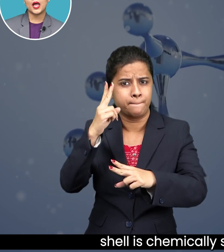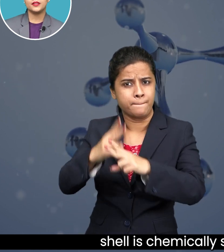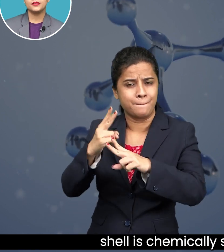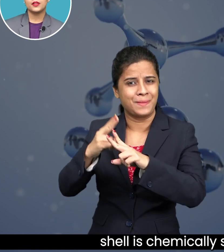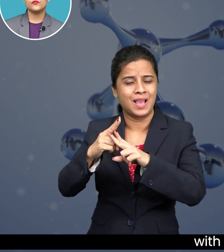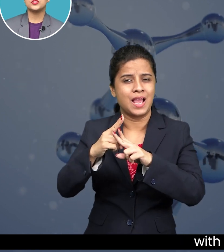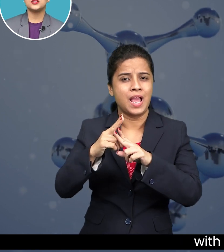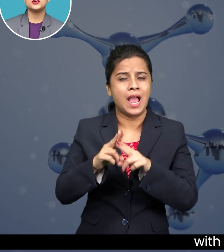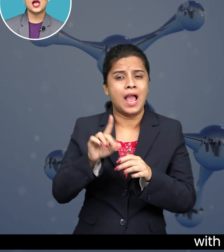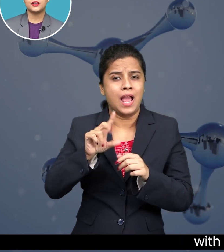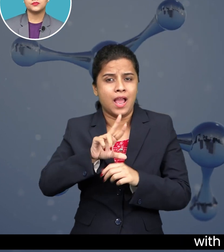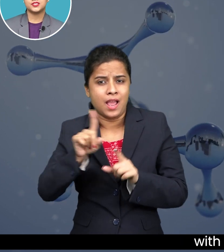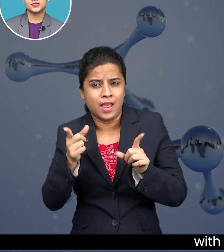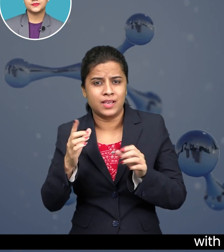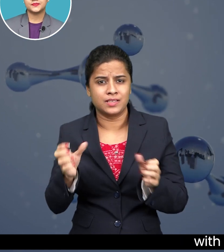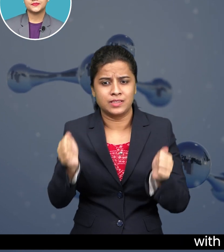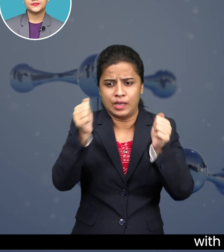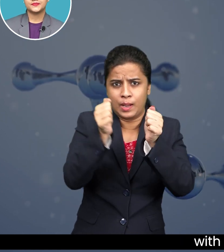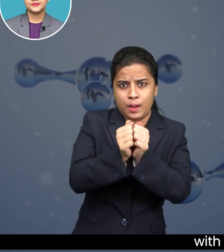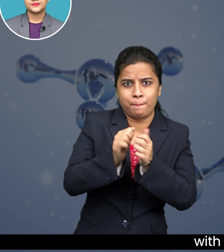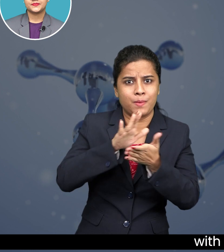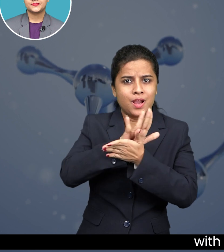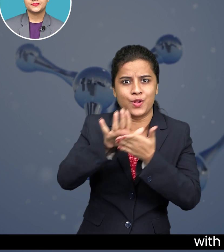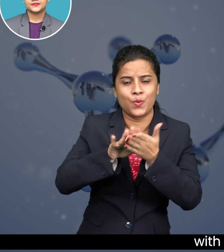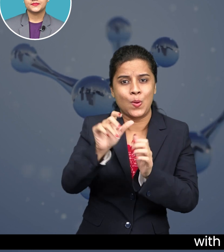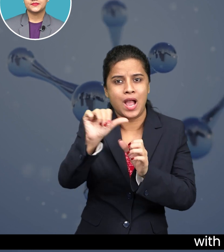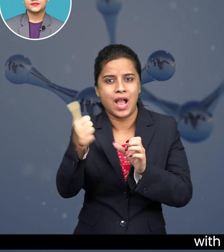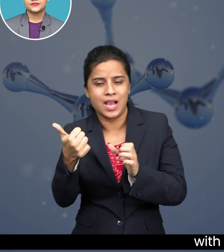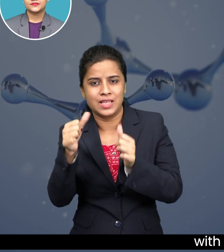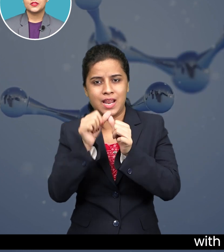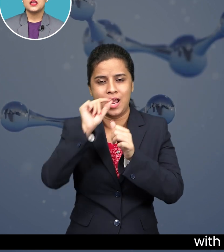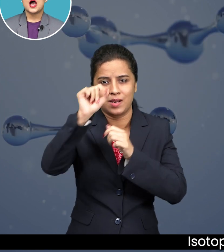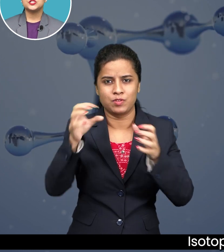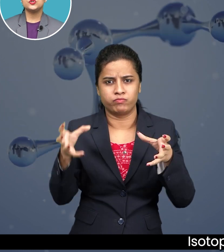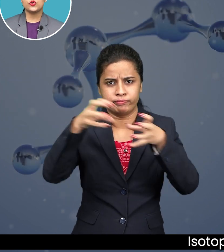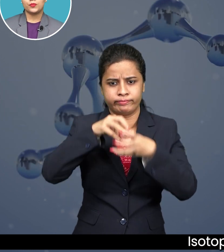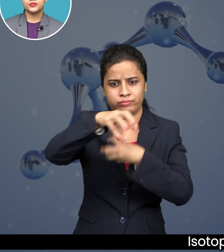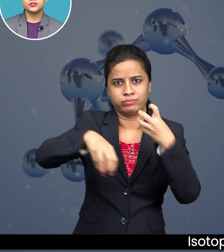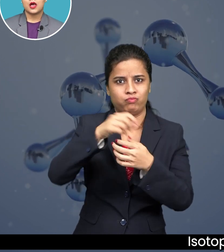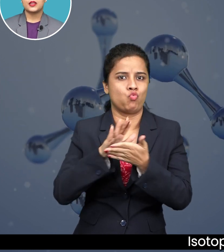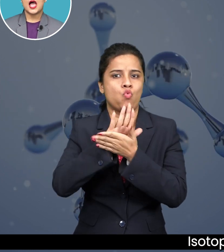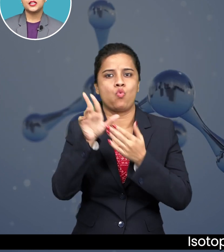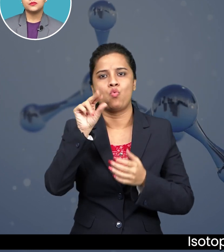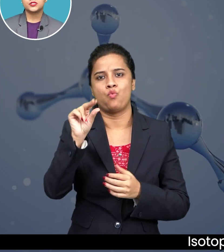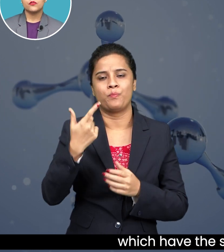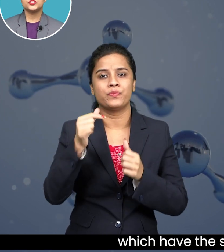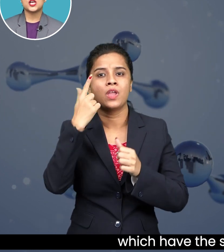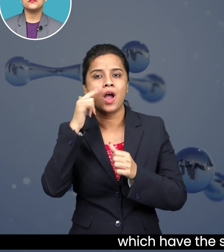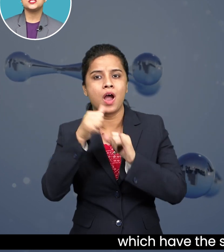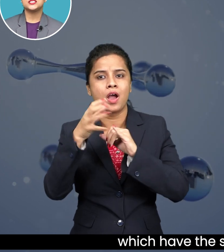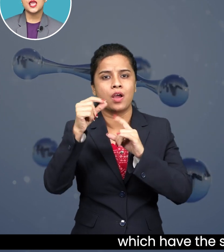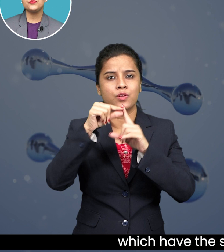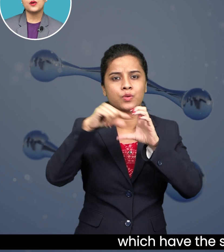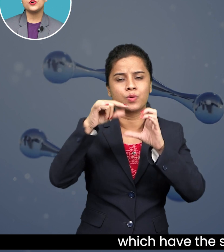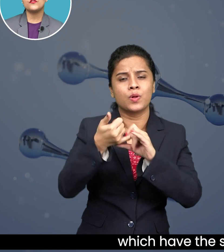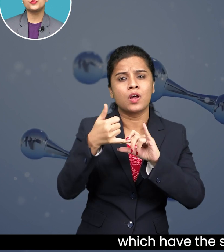not combine with other atoms. Isotopes are atoms which have